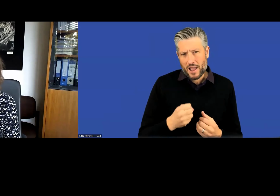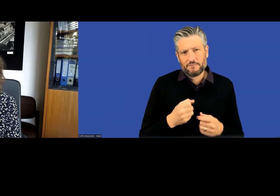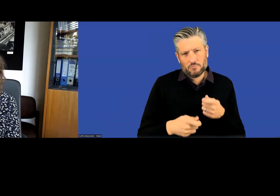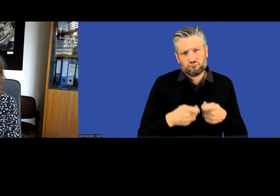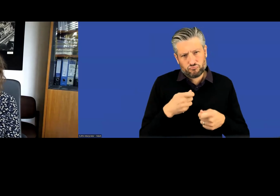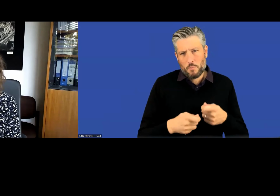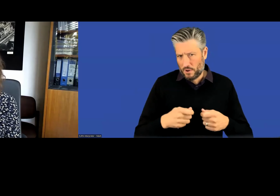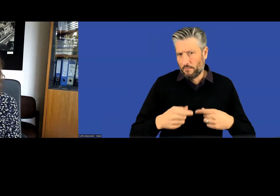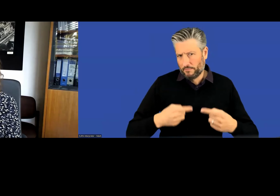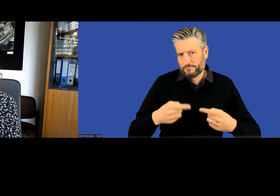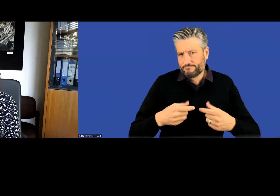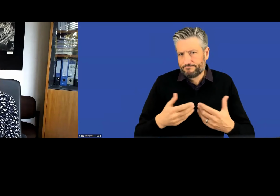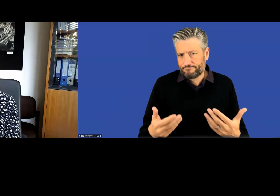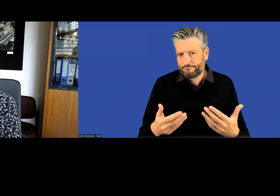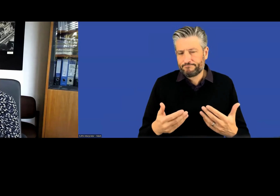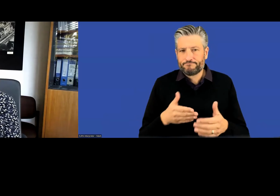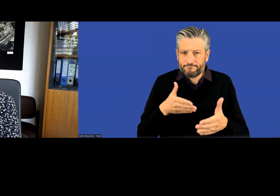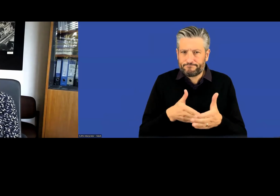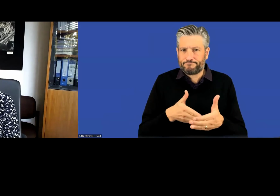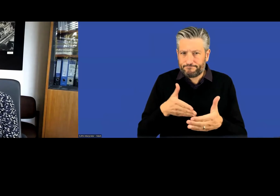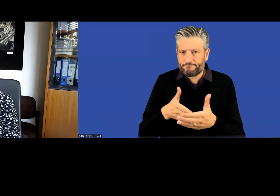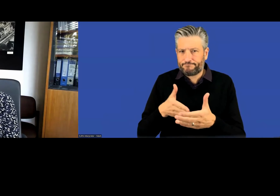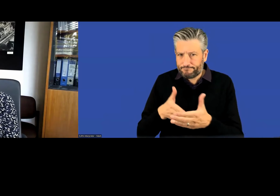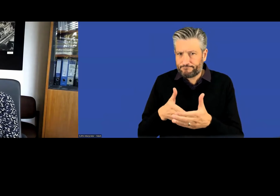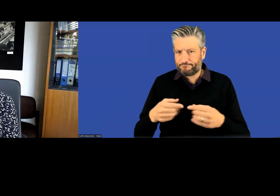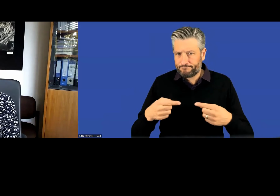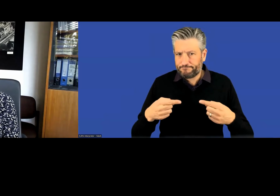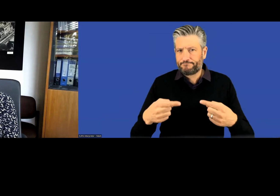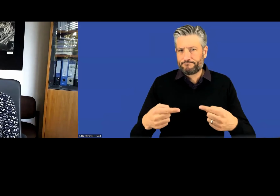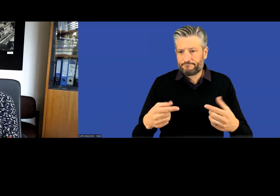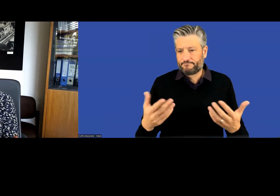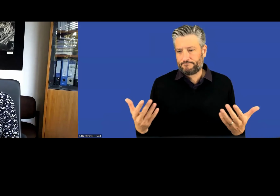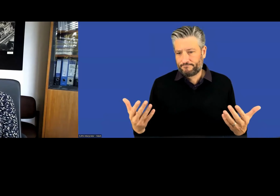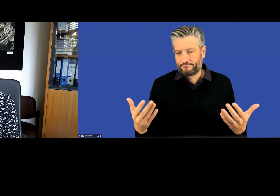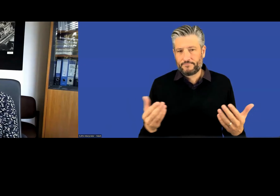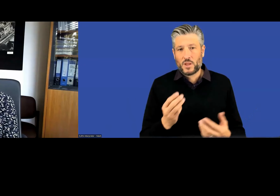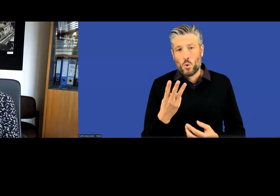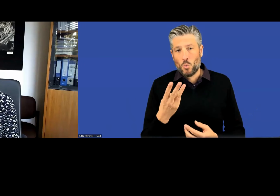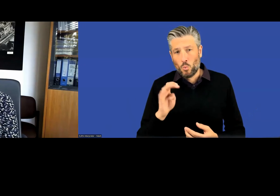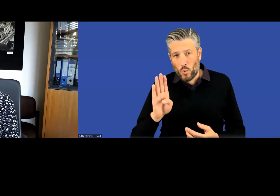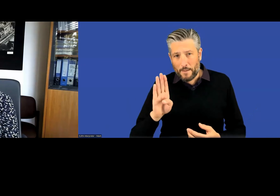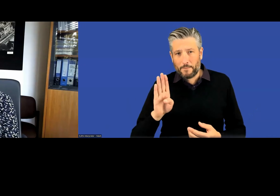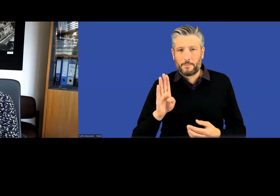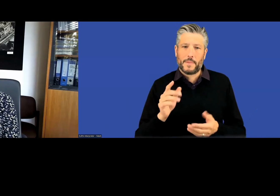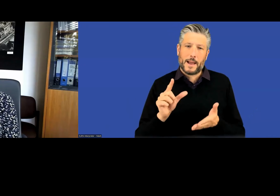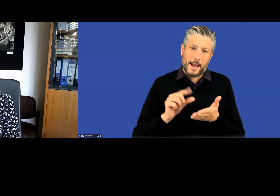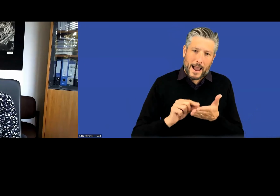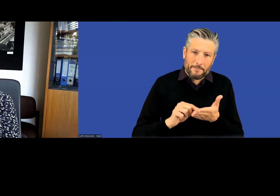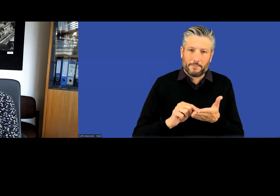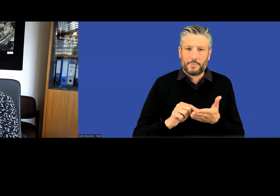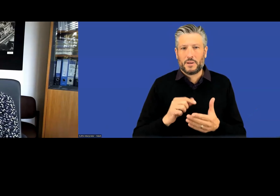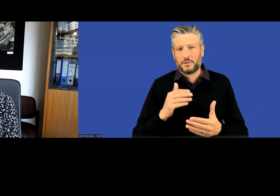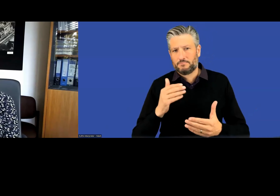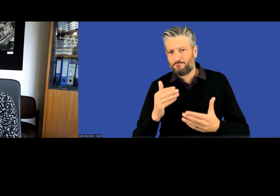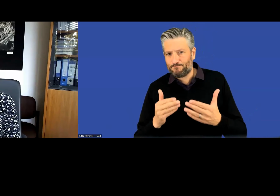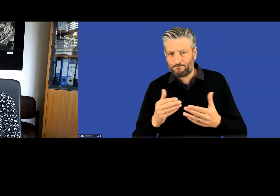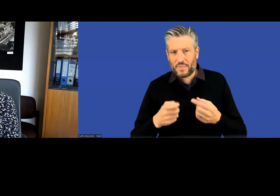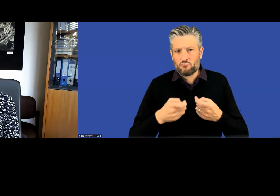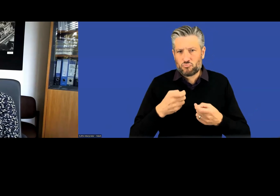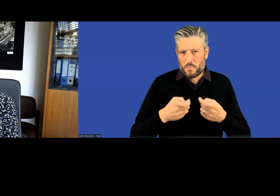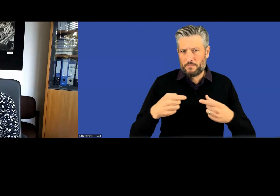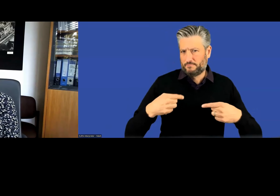about the lack of accessibility are rarely using those options, at least so far. We do believe